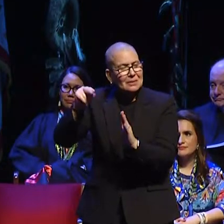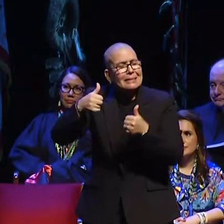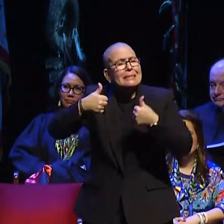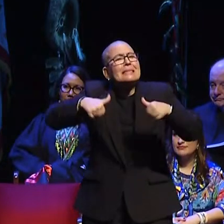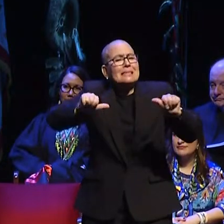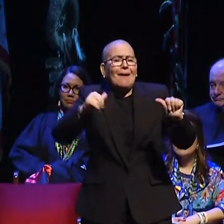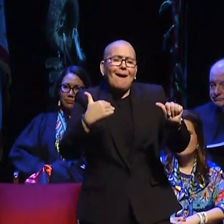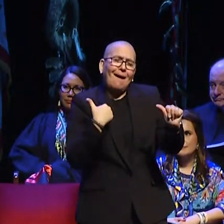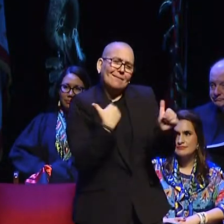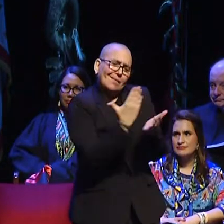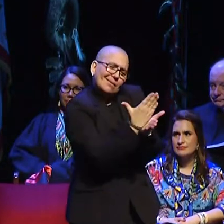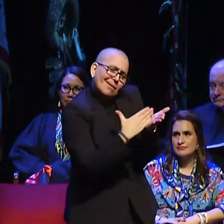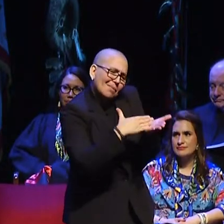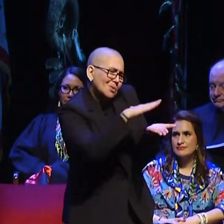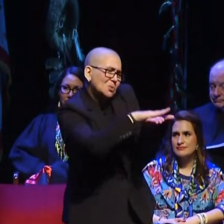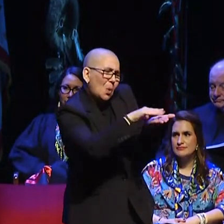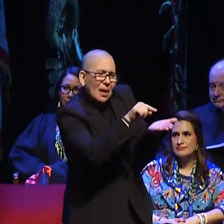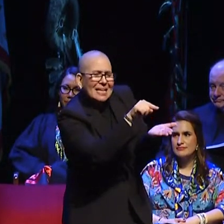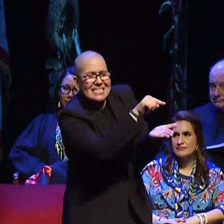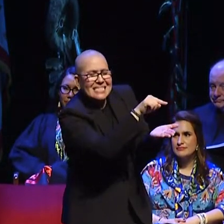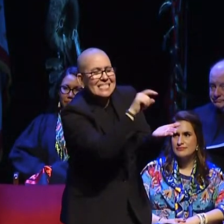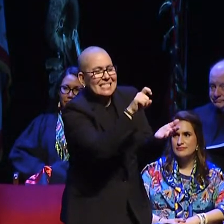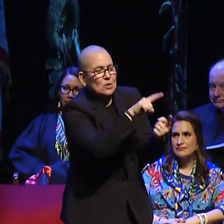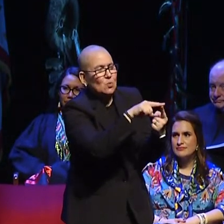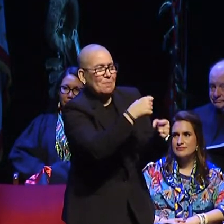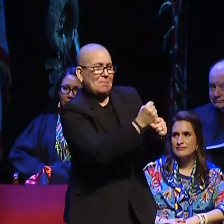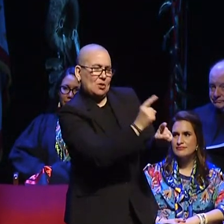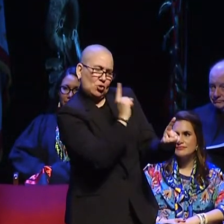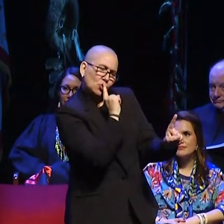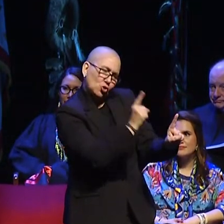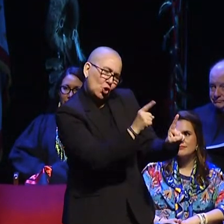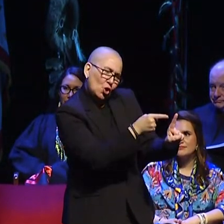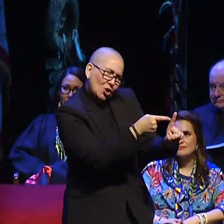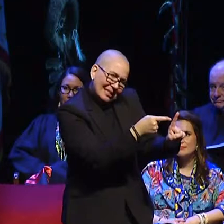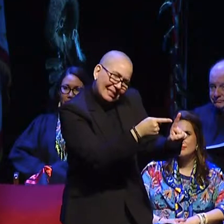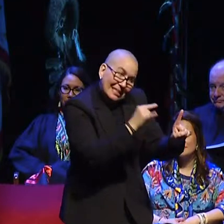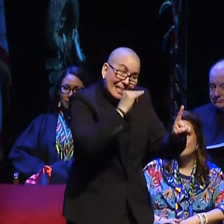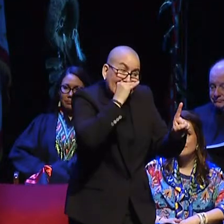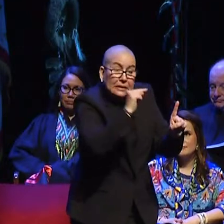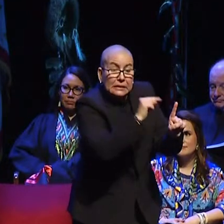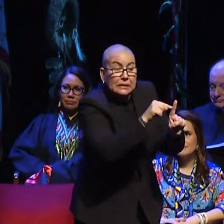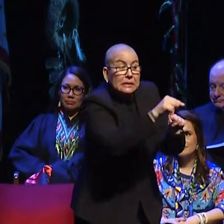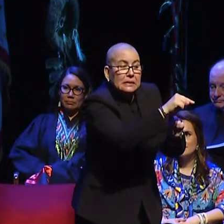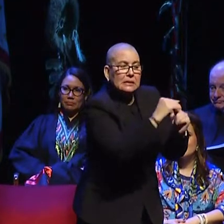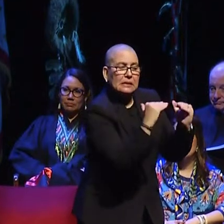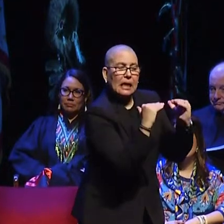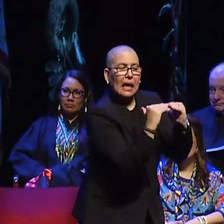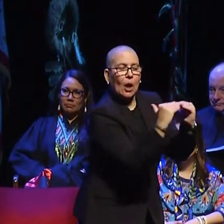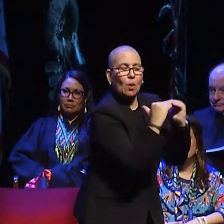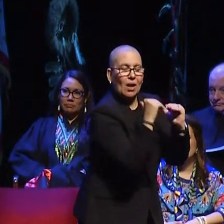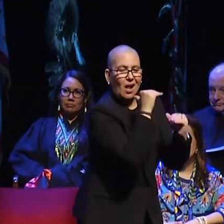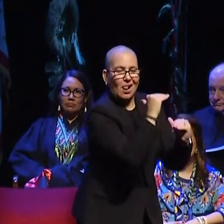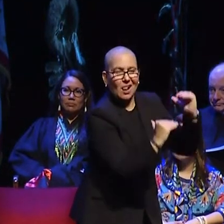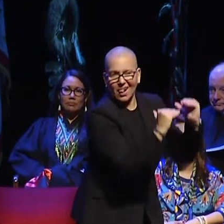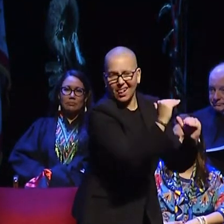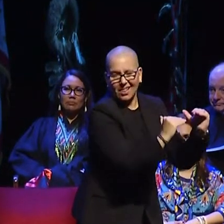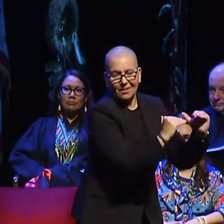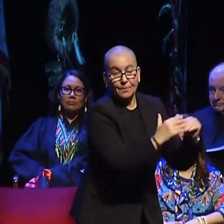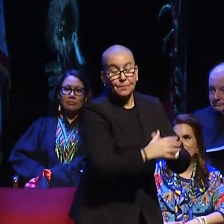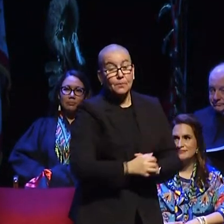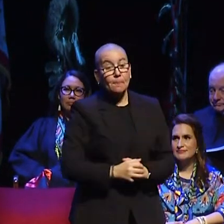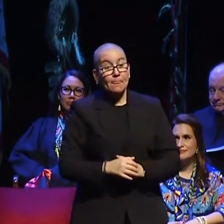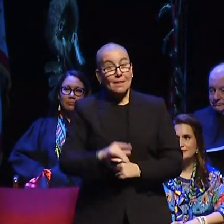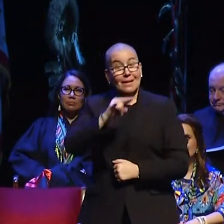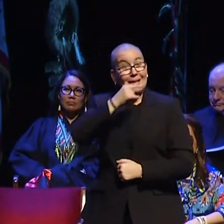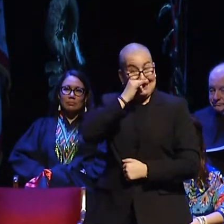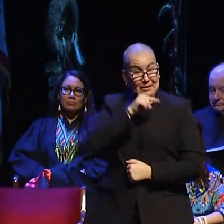to ensure that every child receives a quality education and is given that equal opportunity to succeed. Kids carry their whole lives